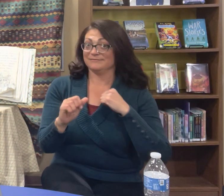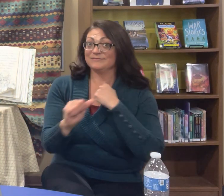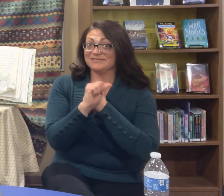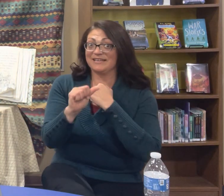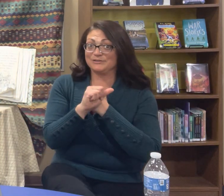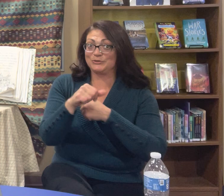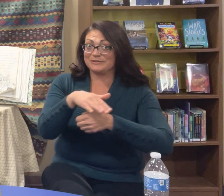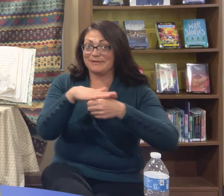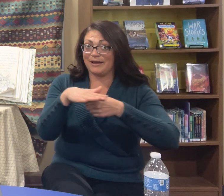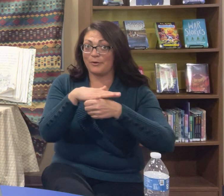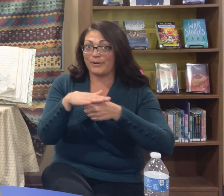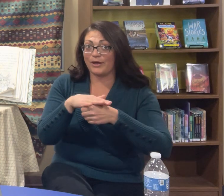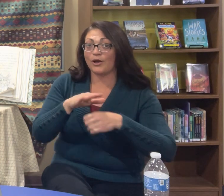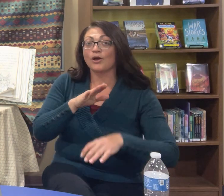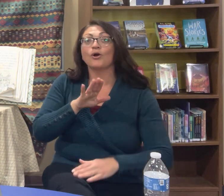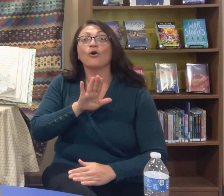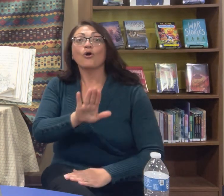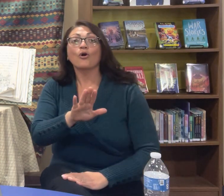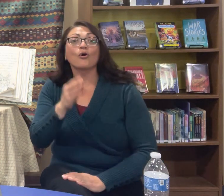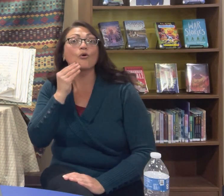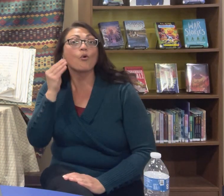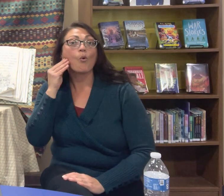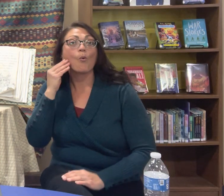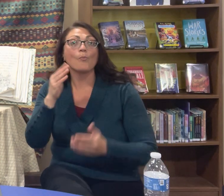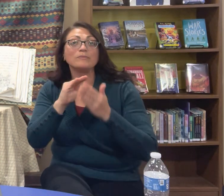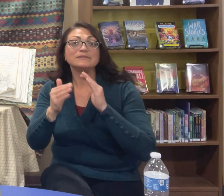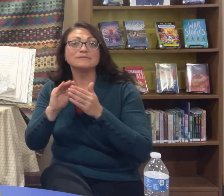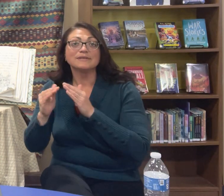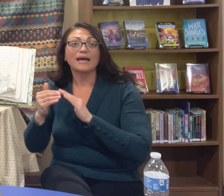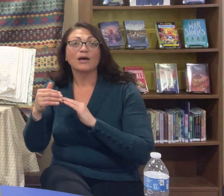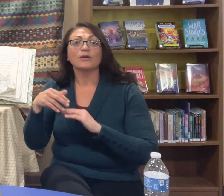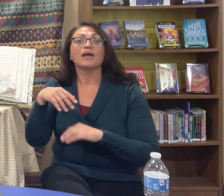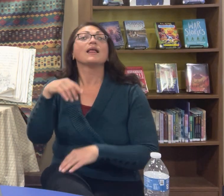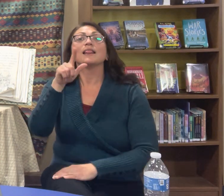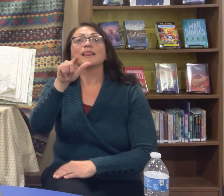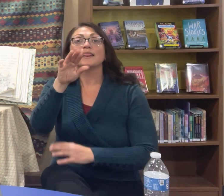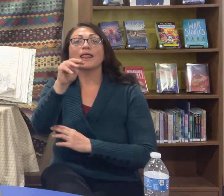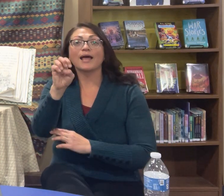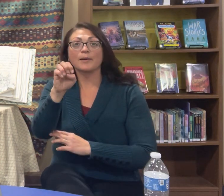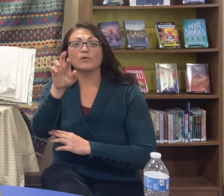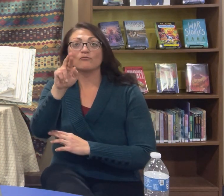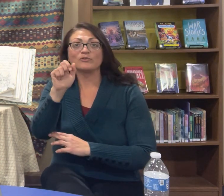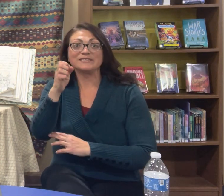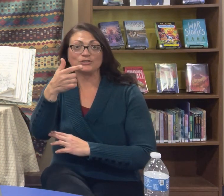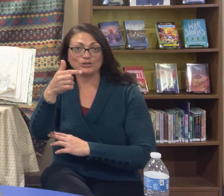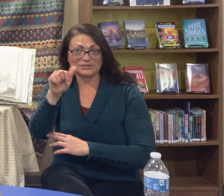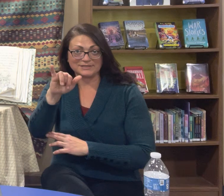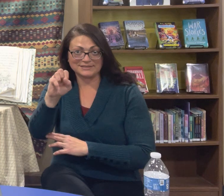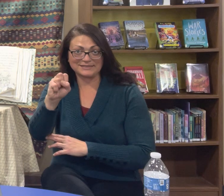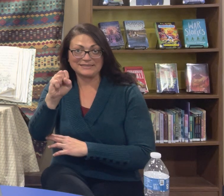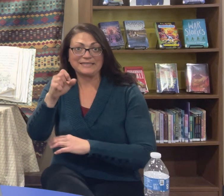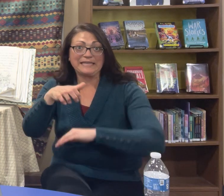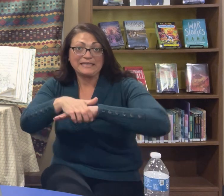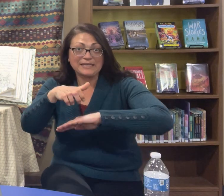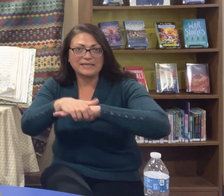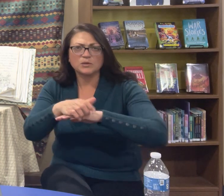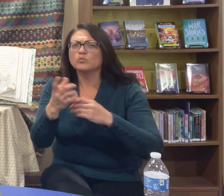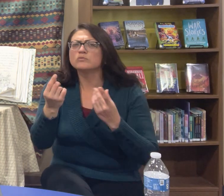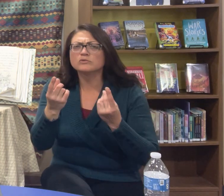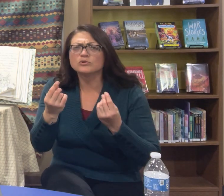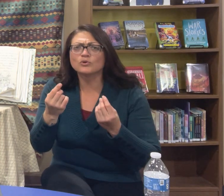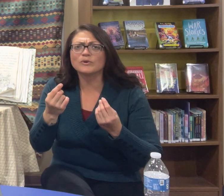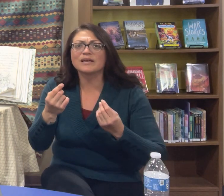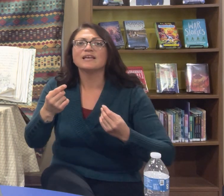near her hometown of Lyme Regis, England. She filled her basket with curiosities to sell to